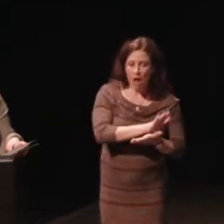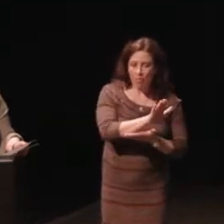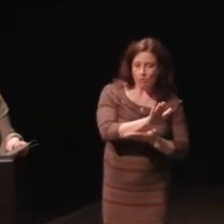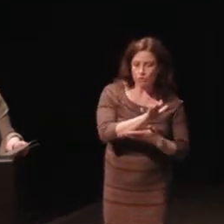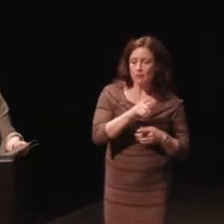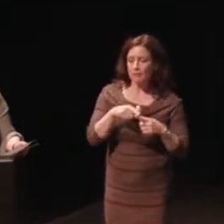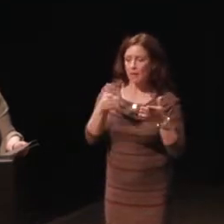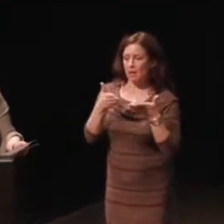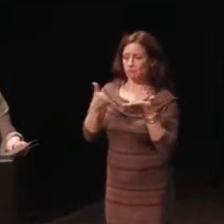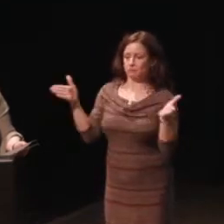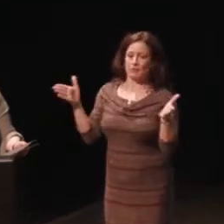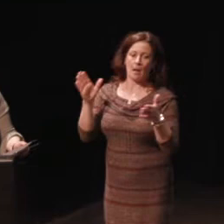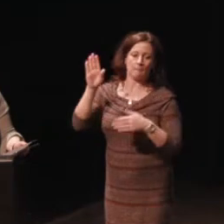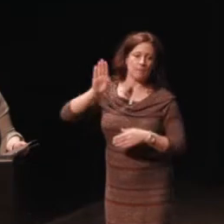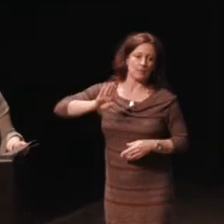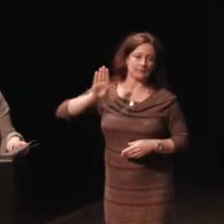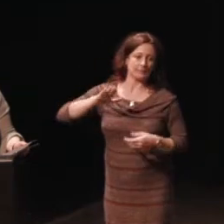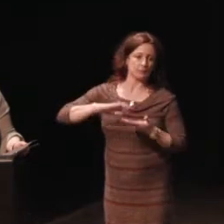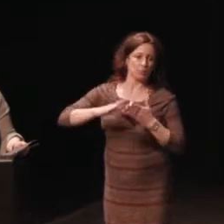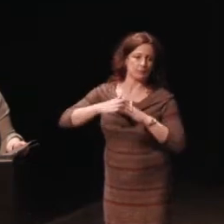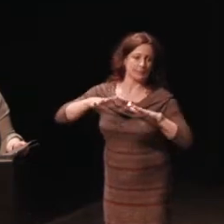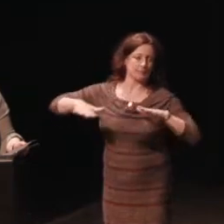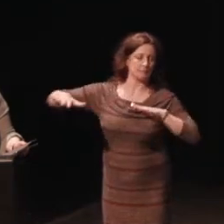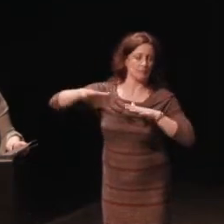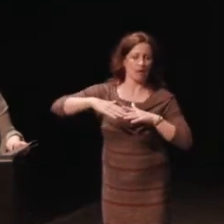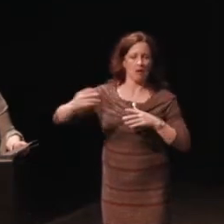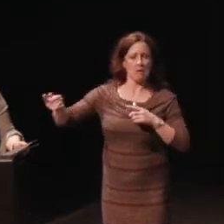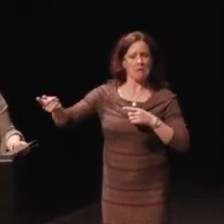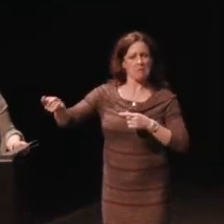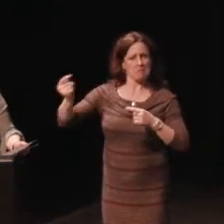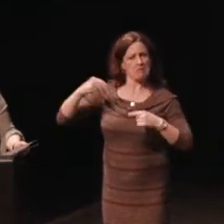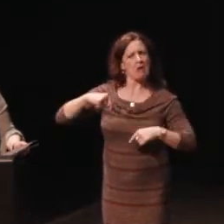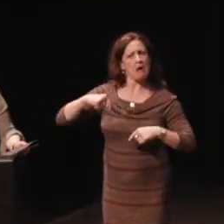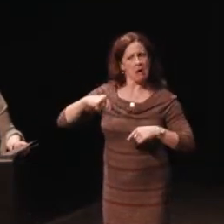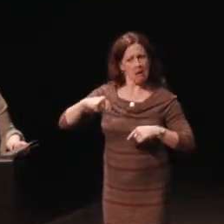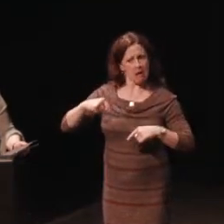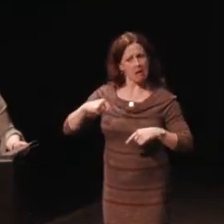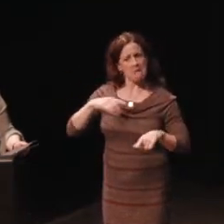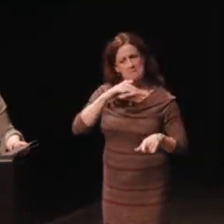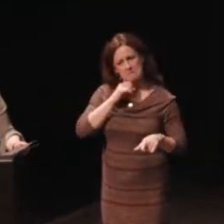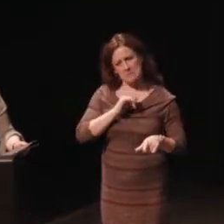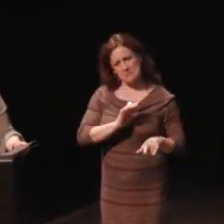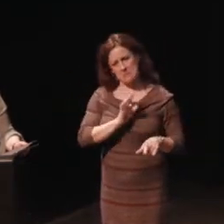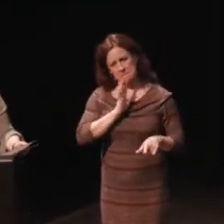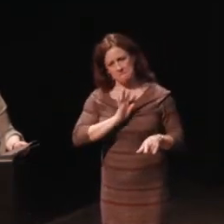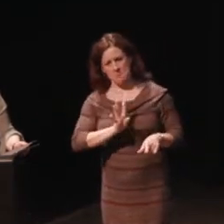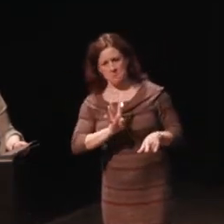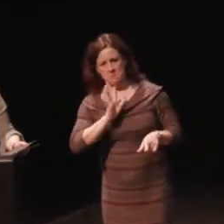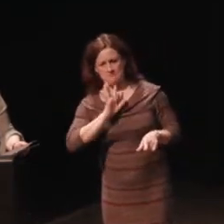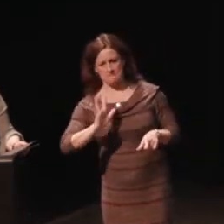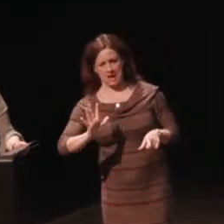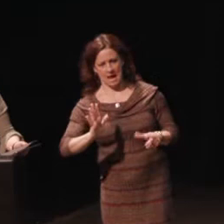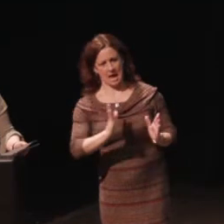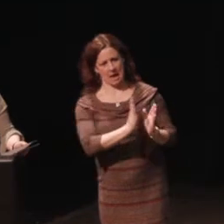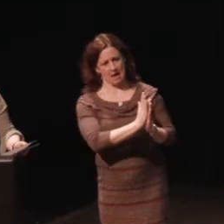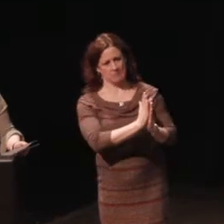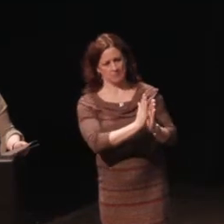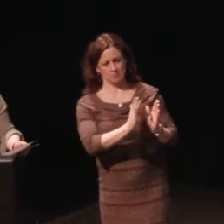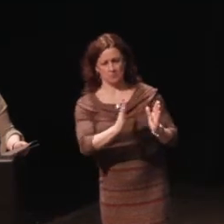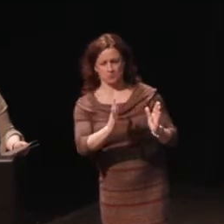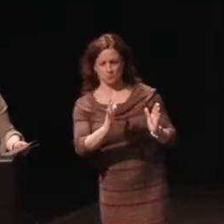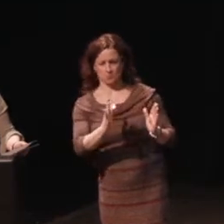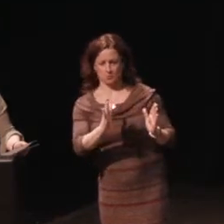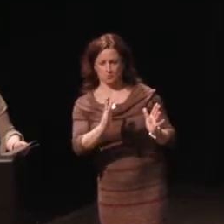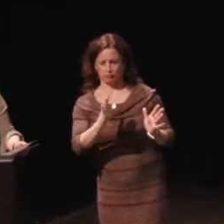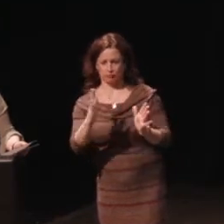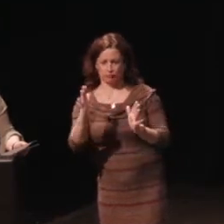Boston community who come from pretty young. Well, some of them are sort of 4 or 5 years old, and there's some group like